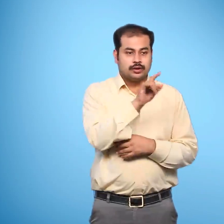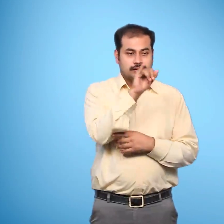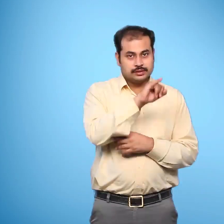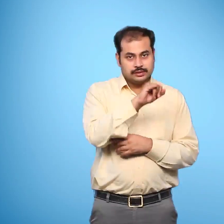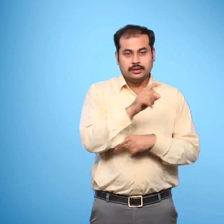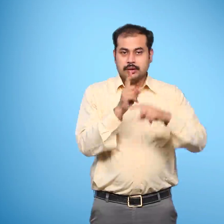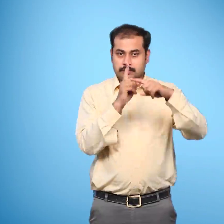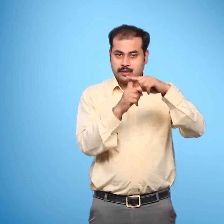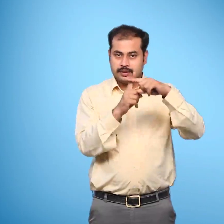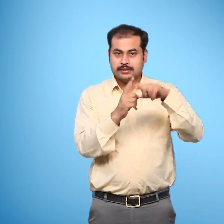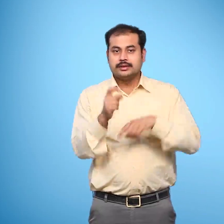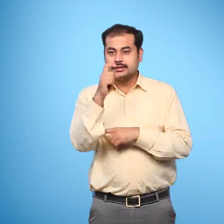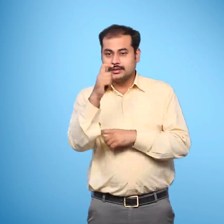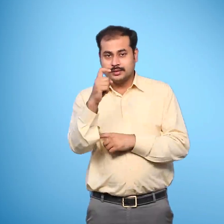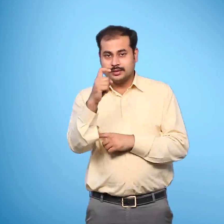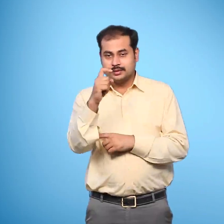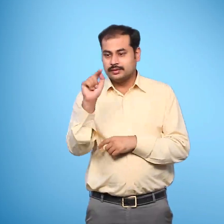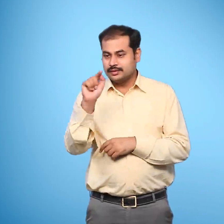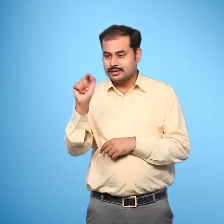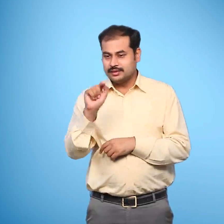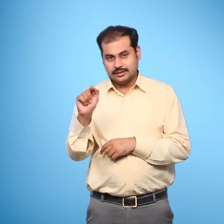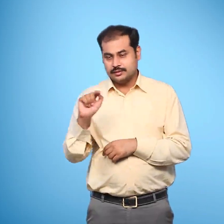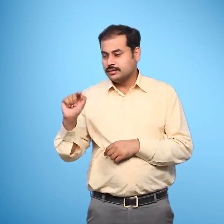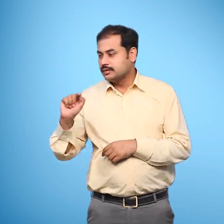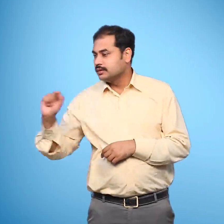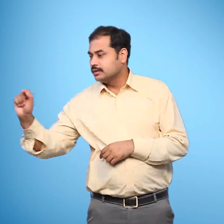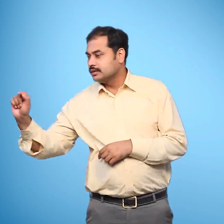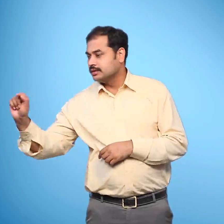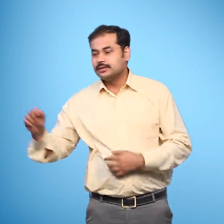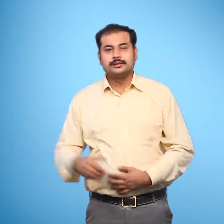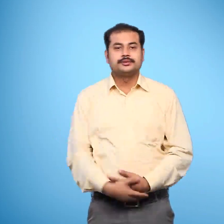16 plus 7 is equal to dash.